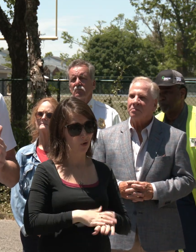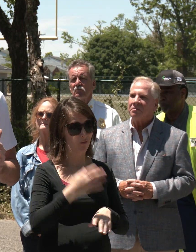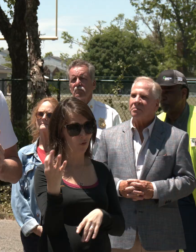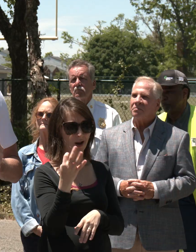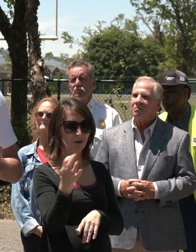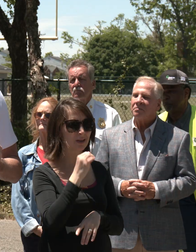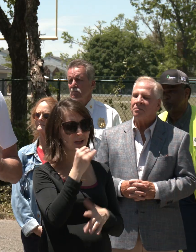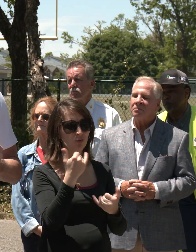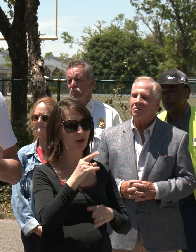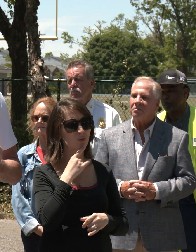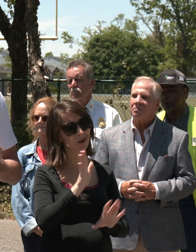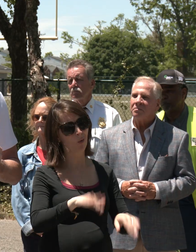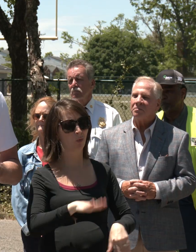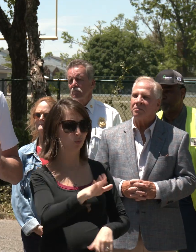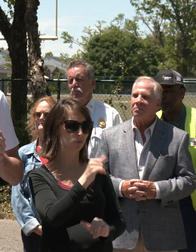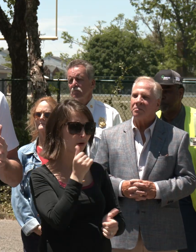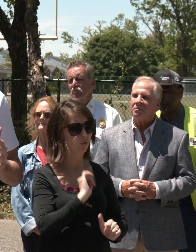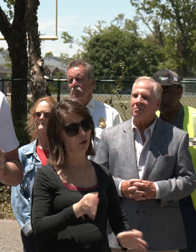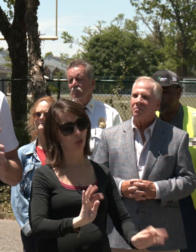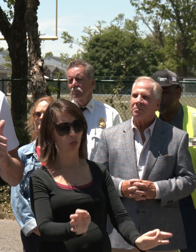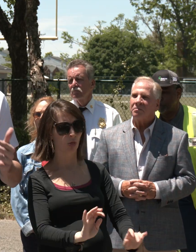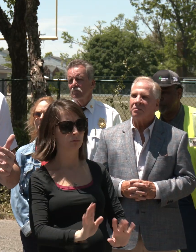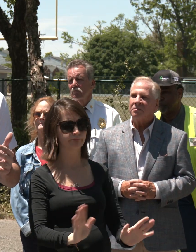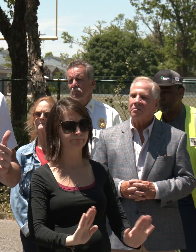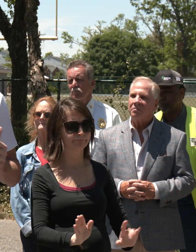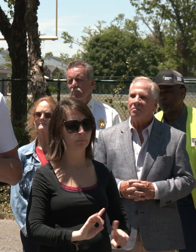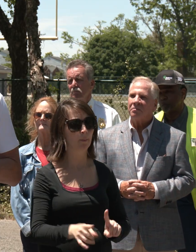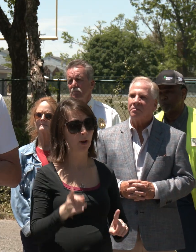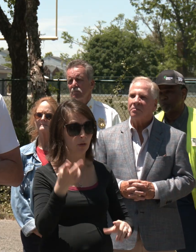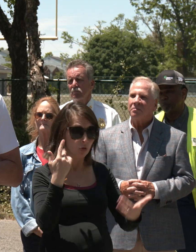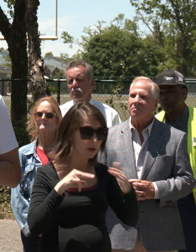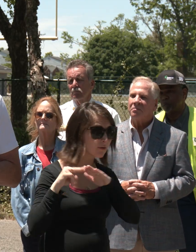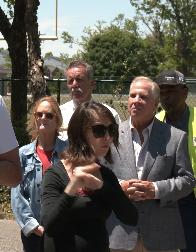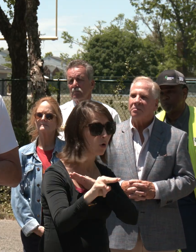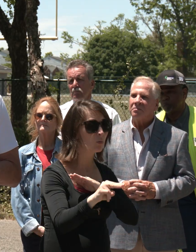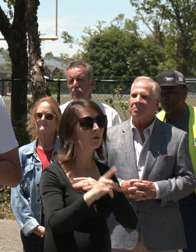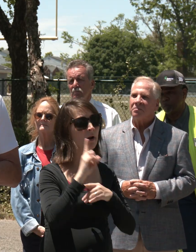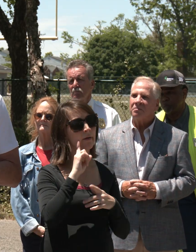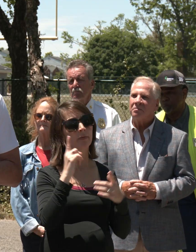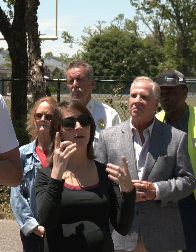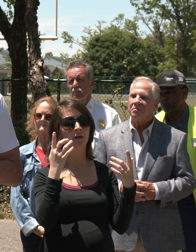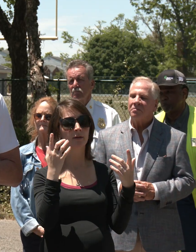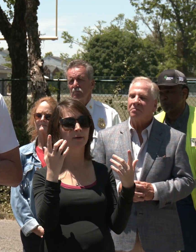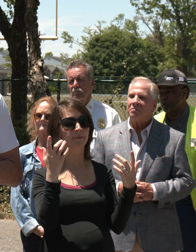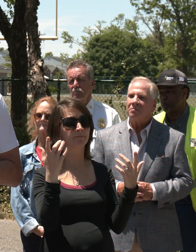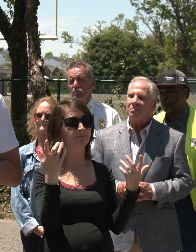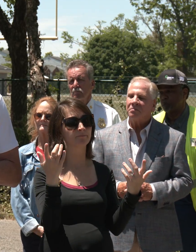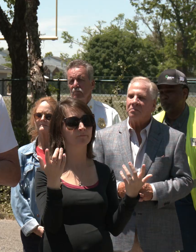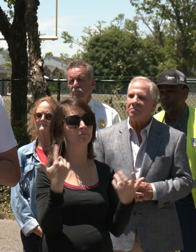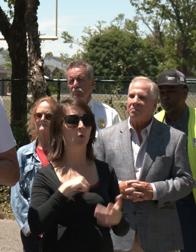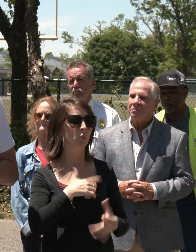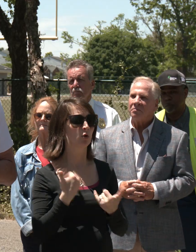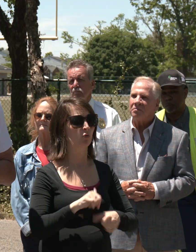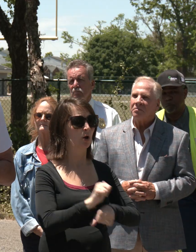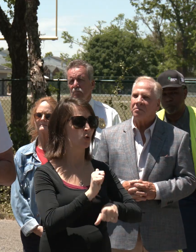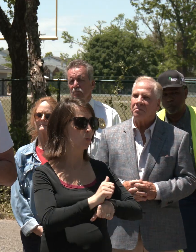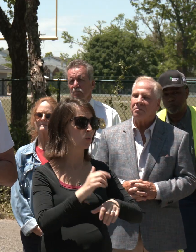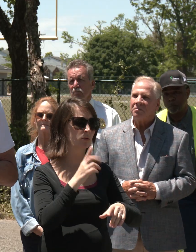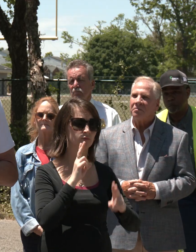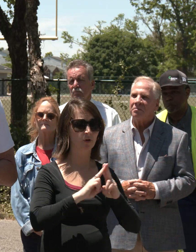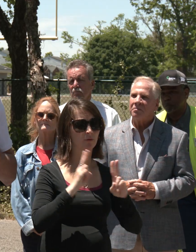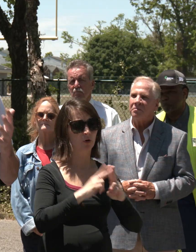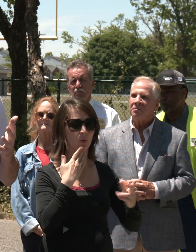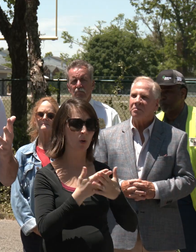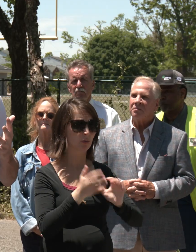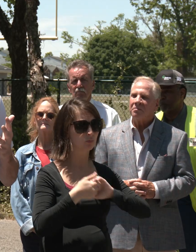diminish the suffering that people are having right now, but looking forward, I think that we're working really well together for